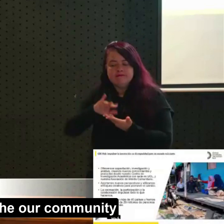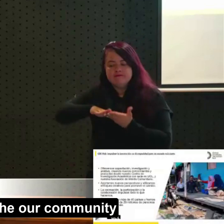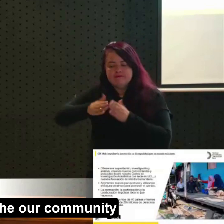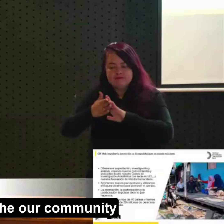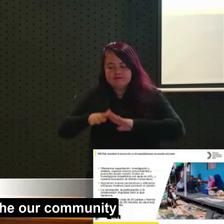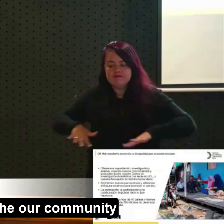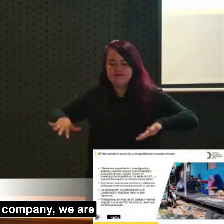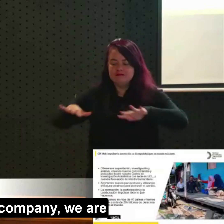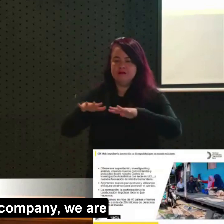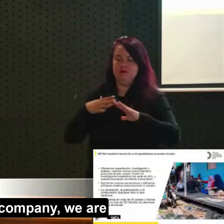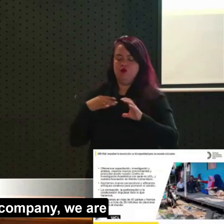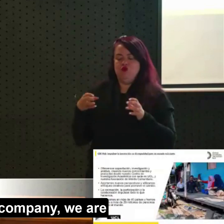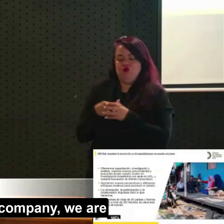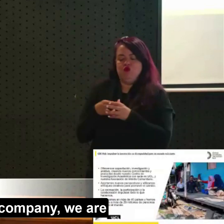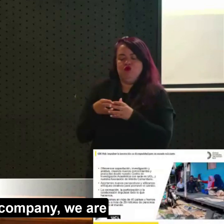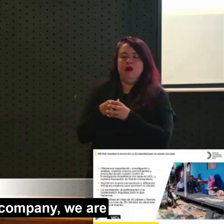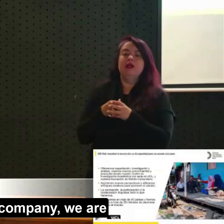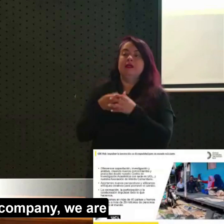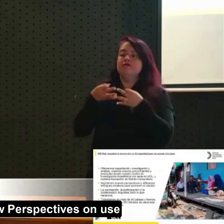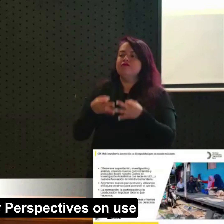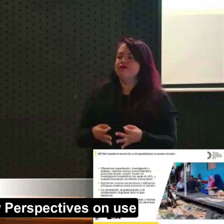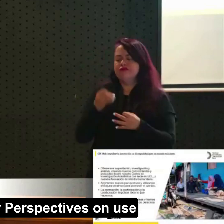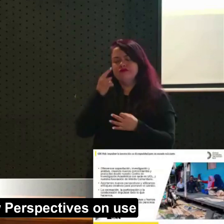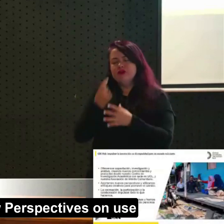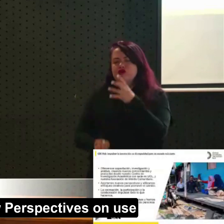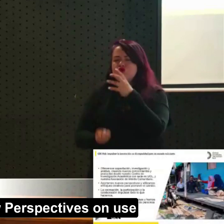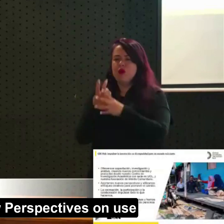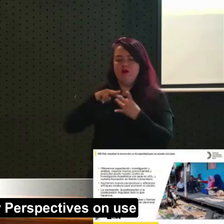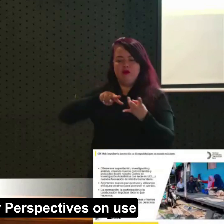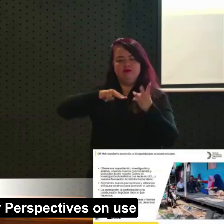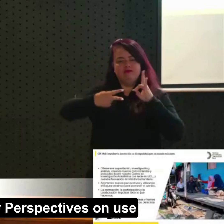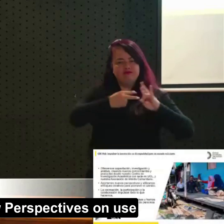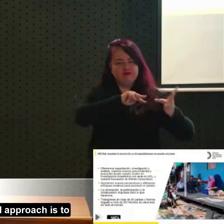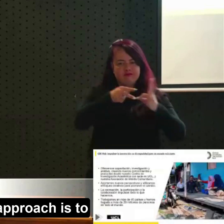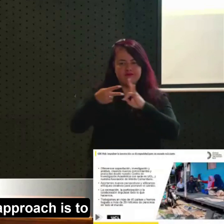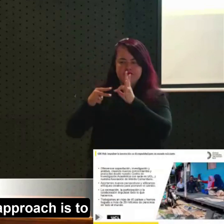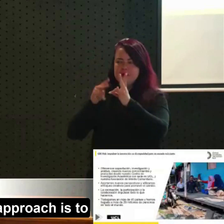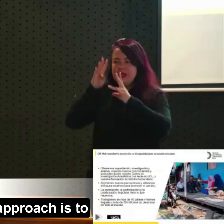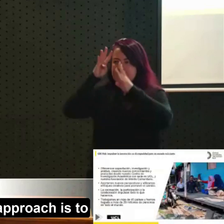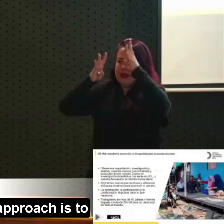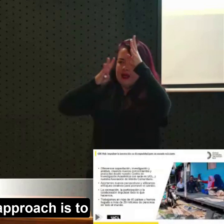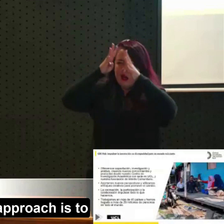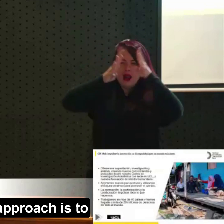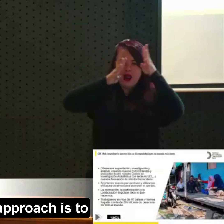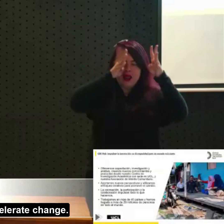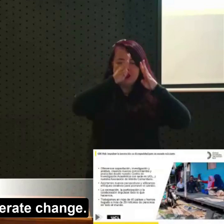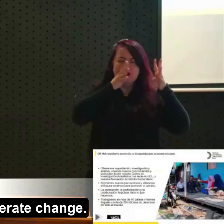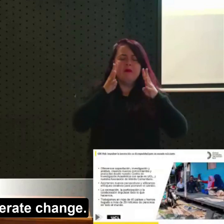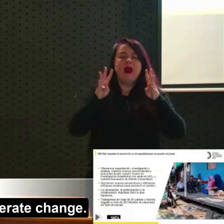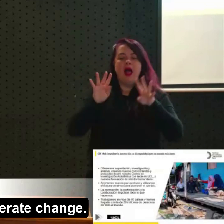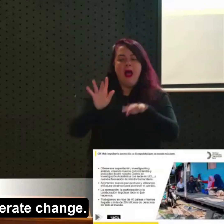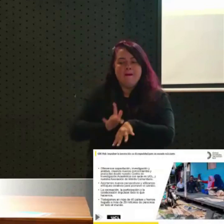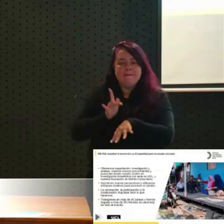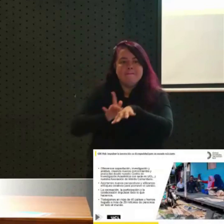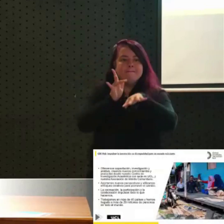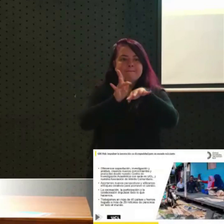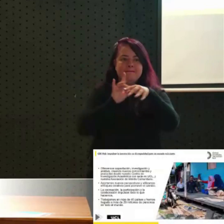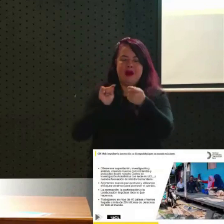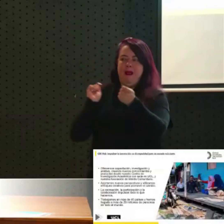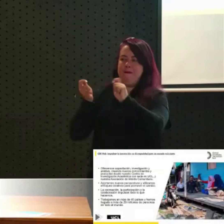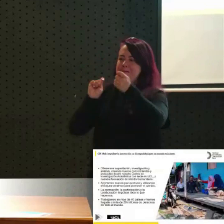and our community interest company. We are bringing new perspectives and use bold approaches to accelerate